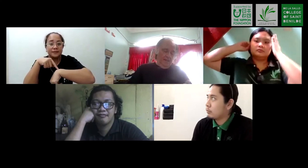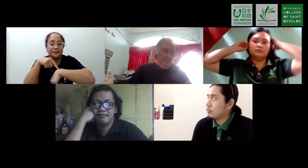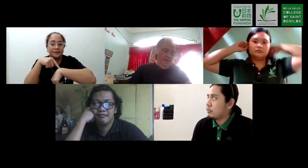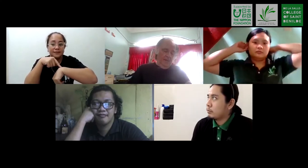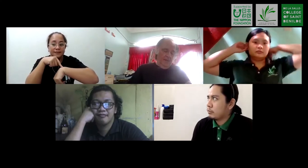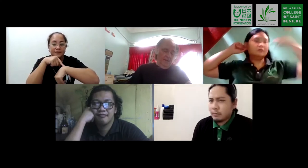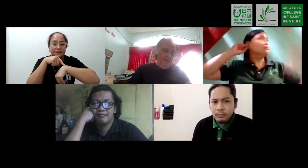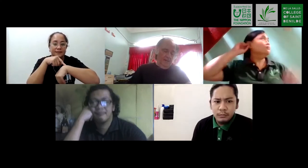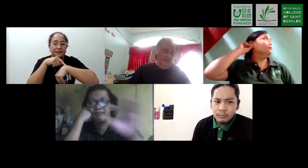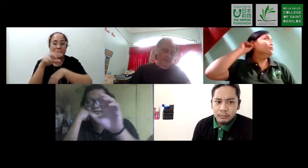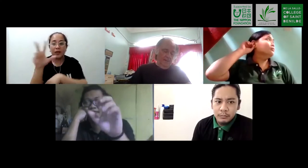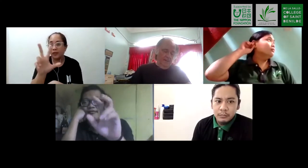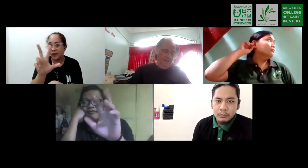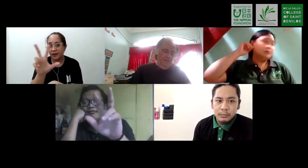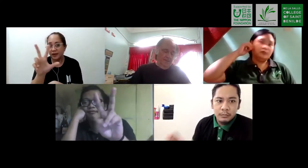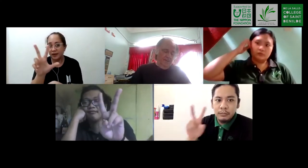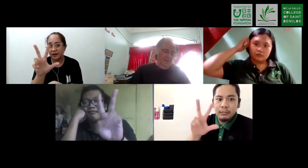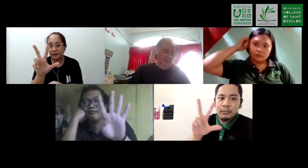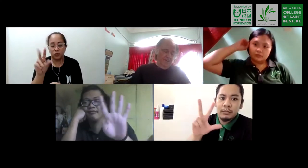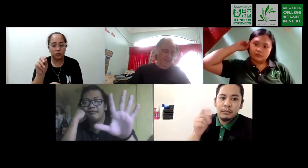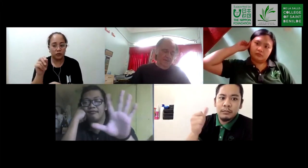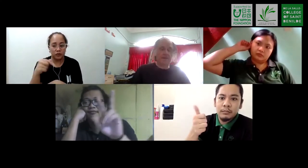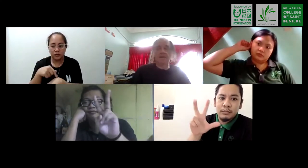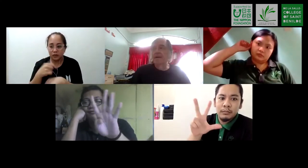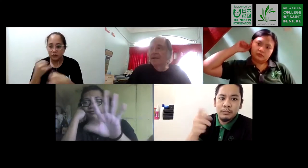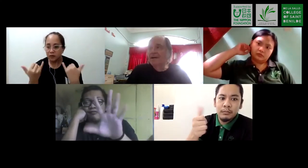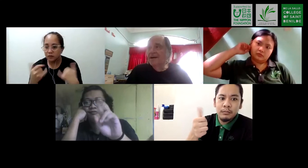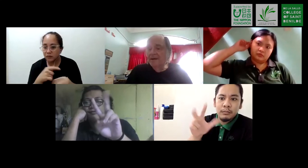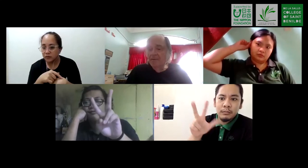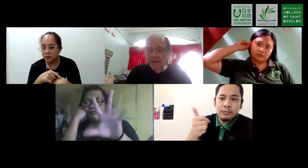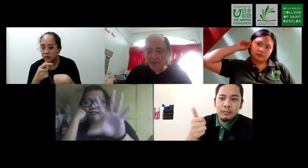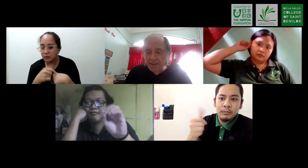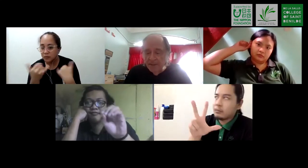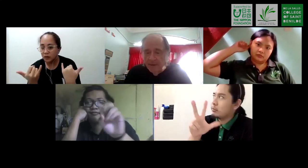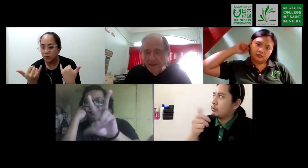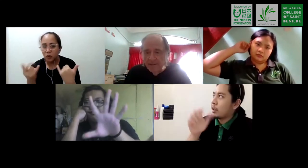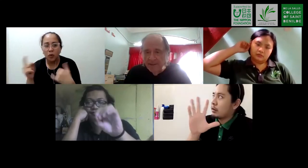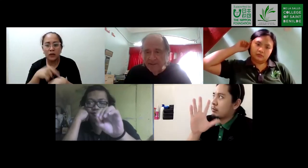3 o'clock, right? No, what time is it? What time is it there now? It's